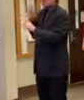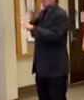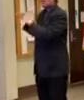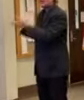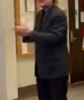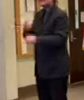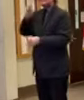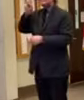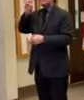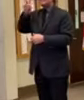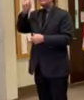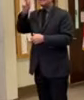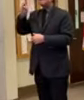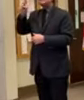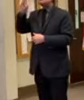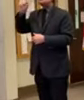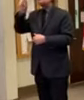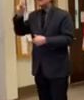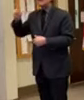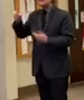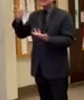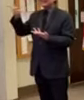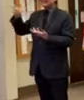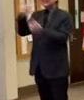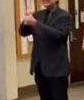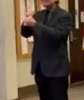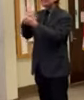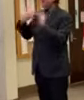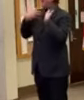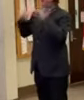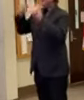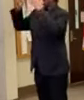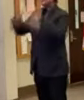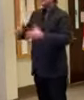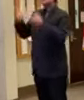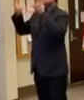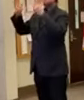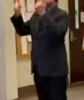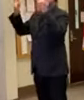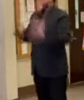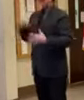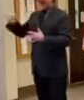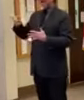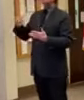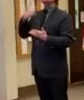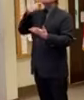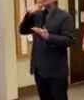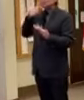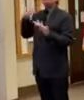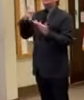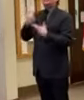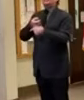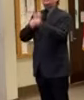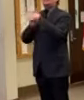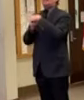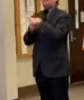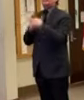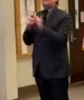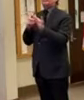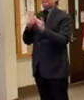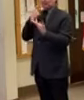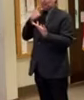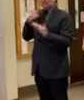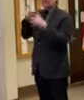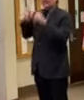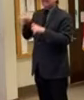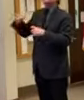Kevin Durant, one of the most fit people in the world, tested positive today. It's incumbent upon the citizens of this state to take this